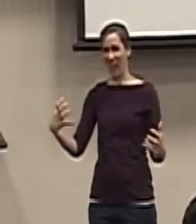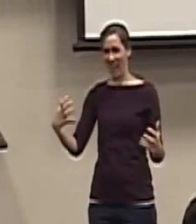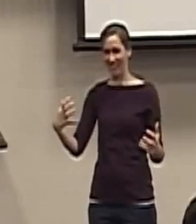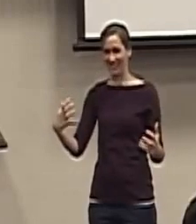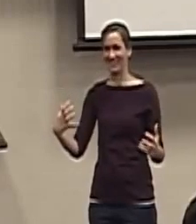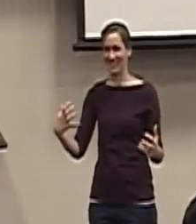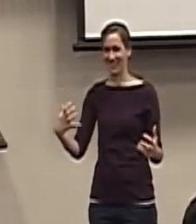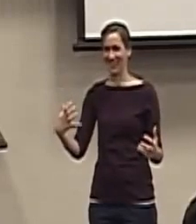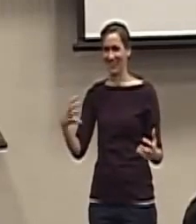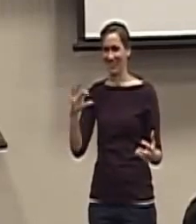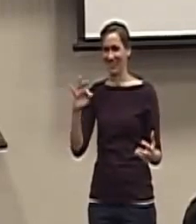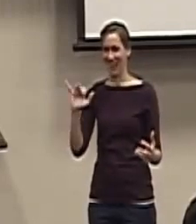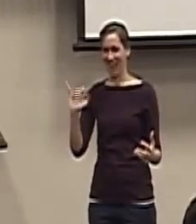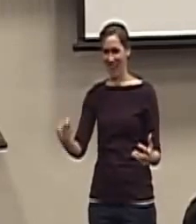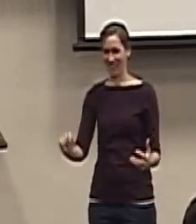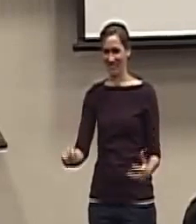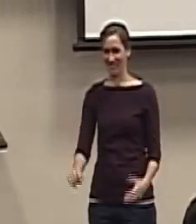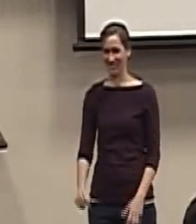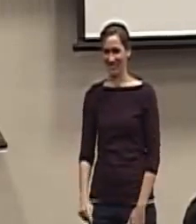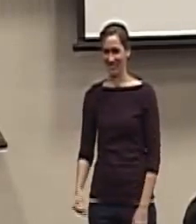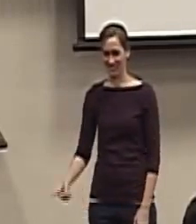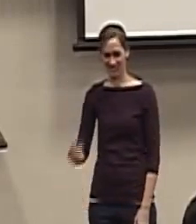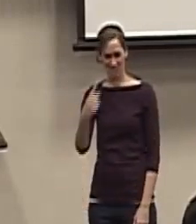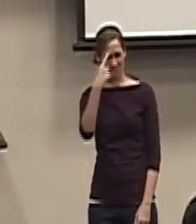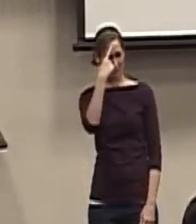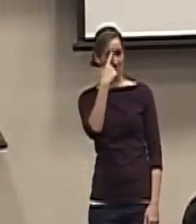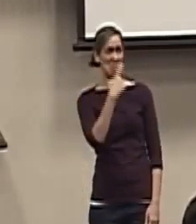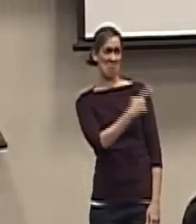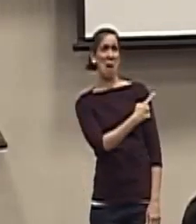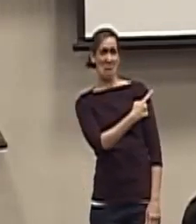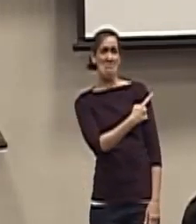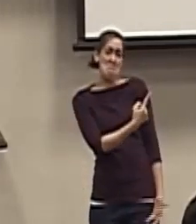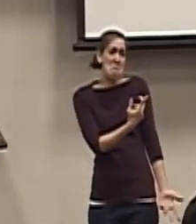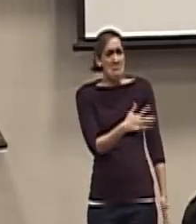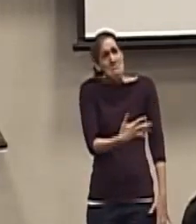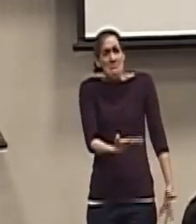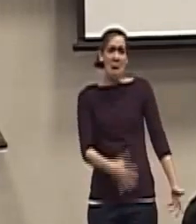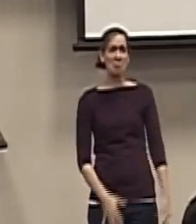thinking, "Yeah, Carlos a pretty good looking guy." Jordan was thinking, "Yeah, Carlos pretty chubby."